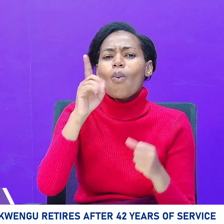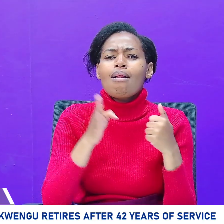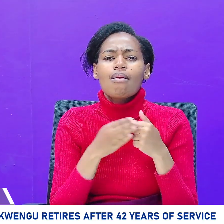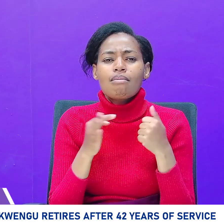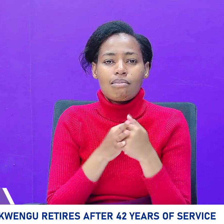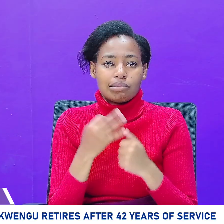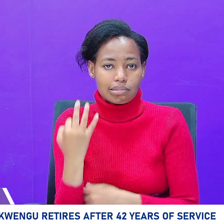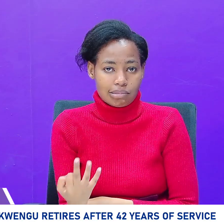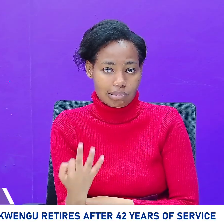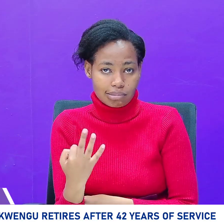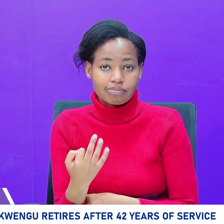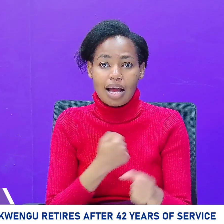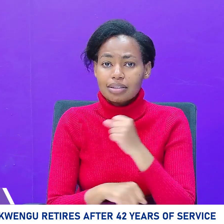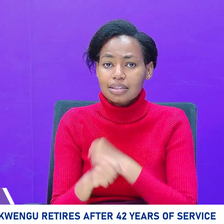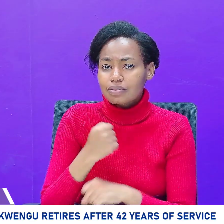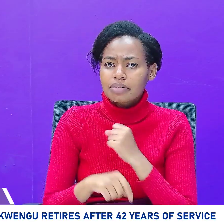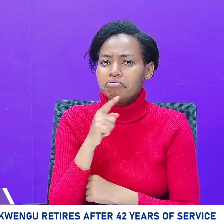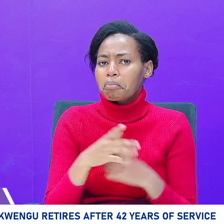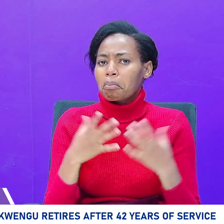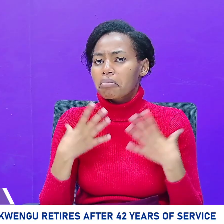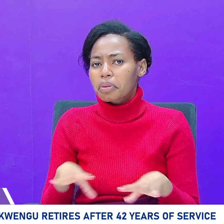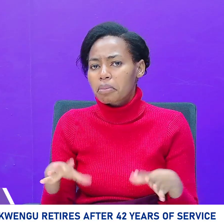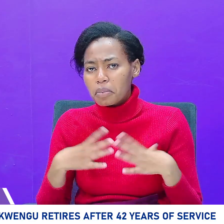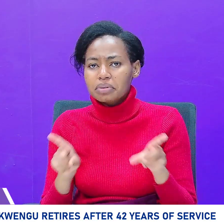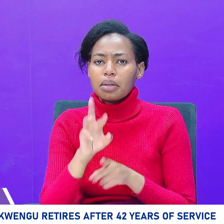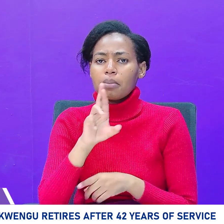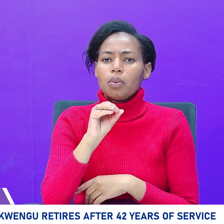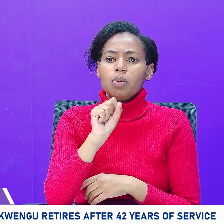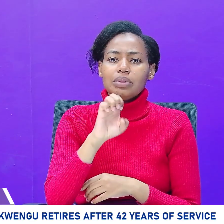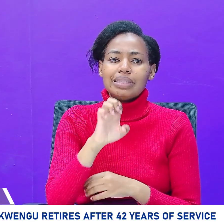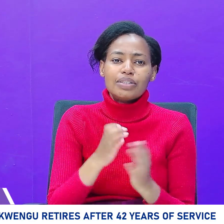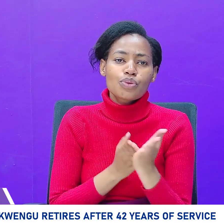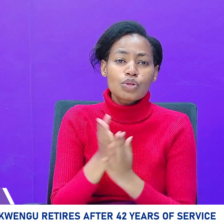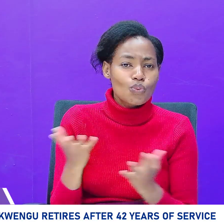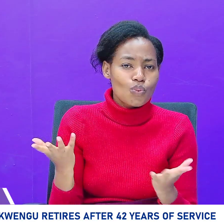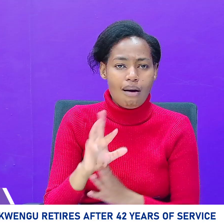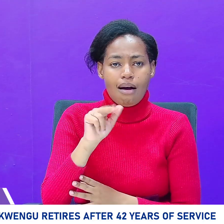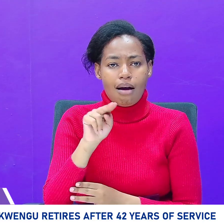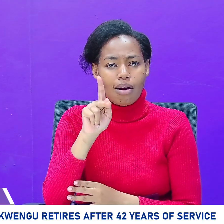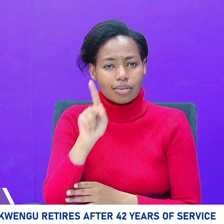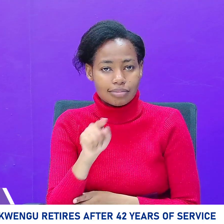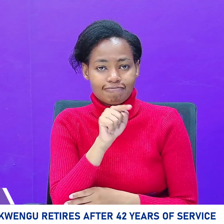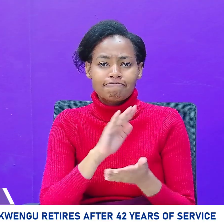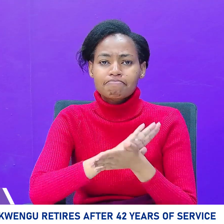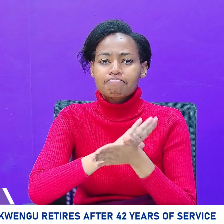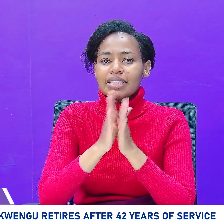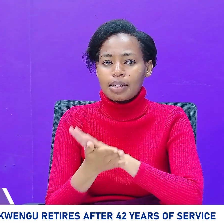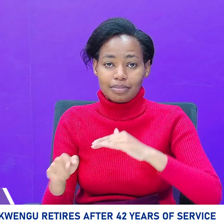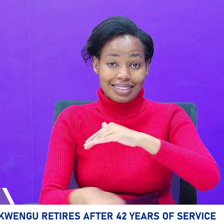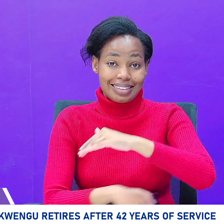judiciary in 1983 as an acting resident magistrate and rose through the ranks